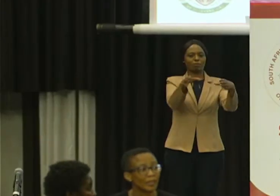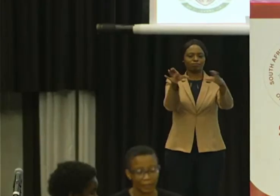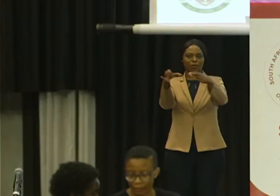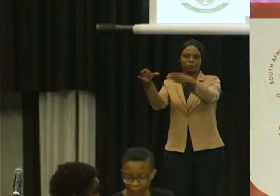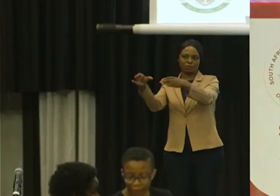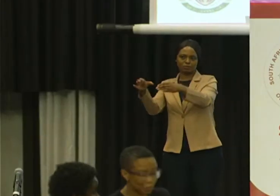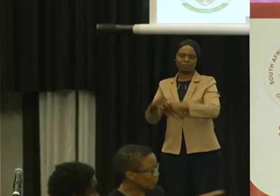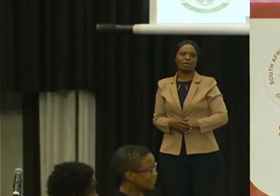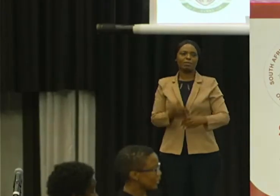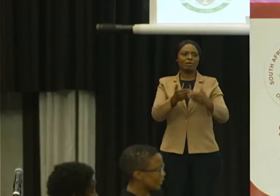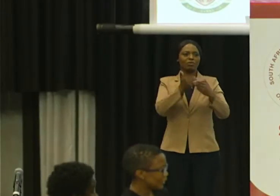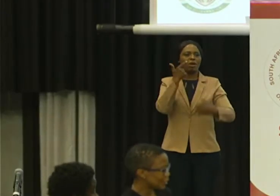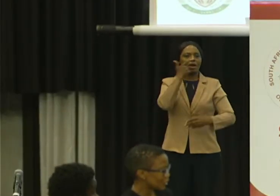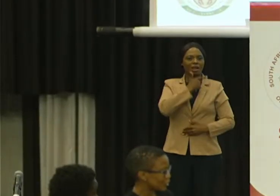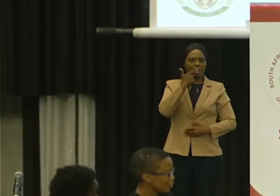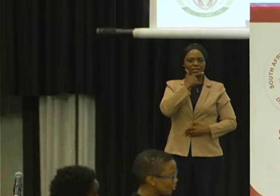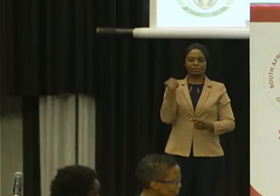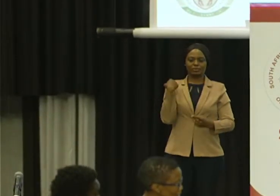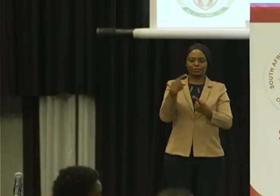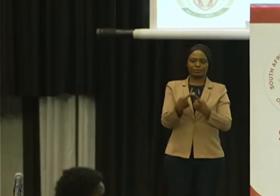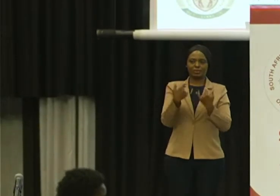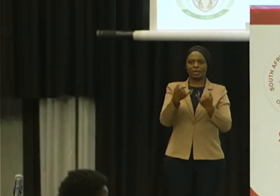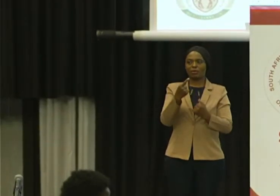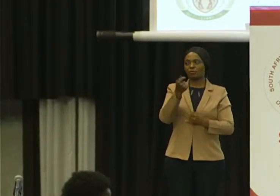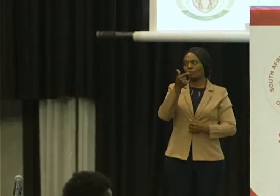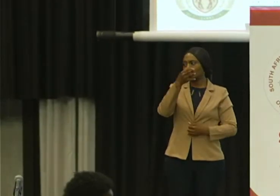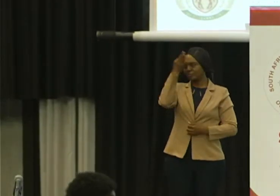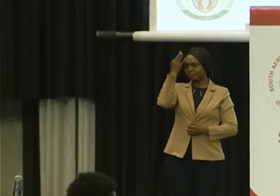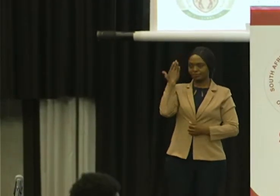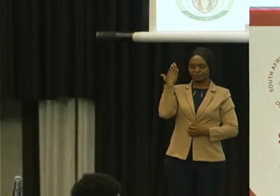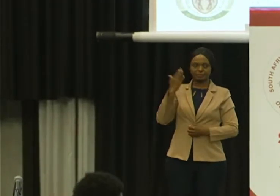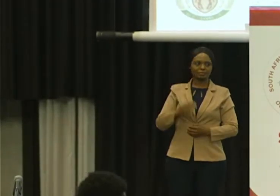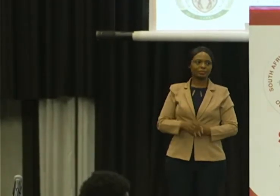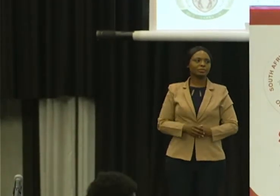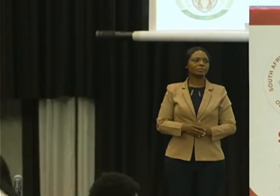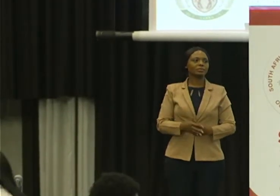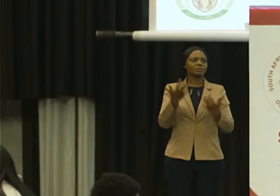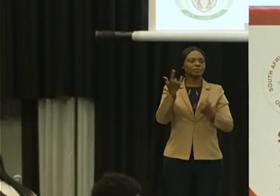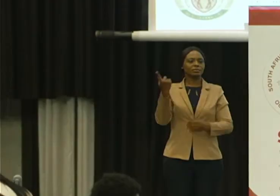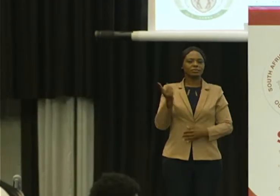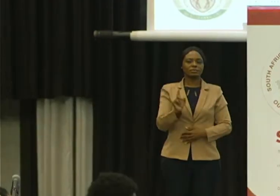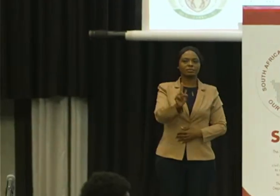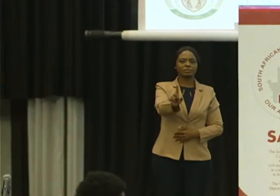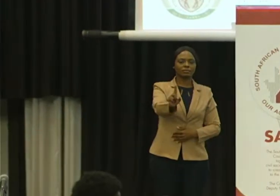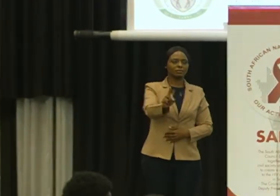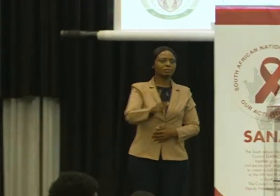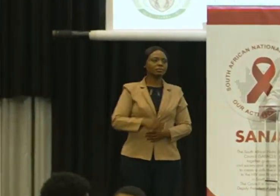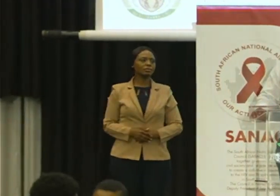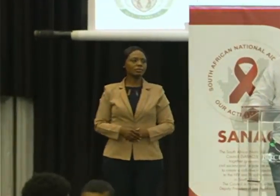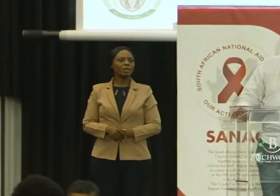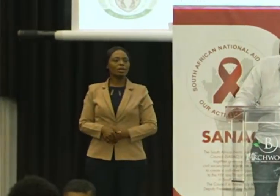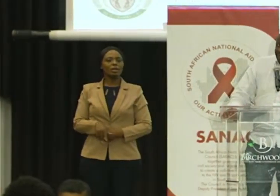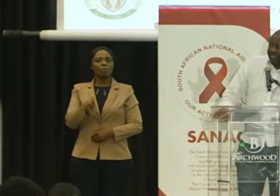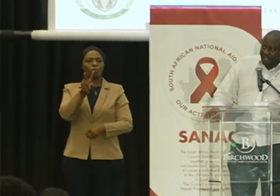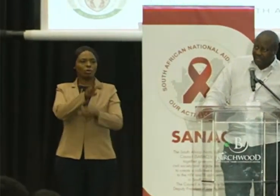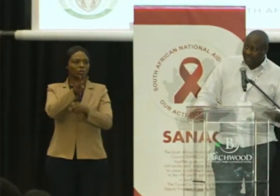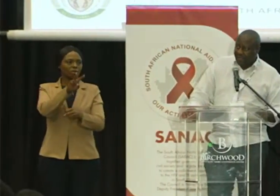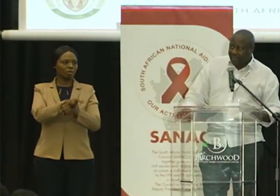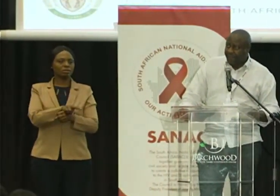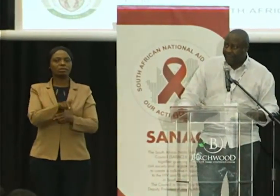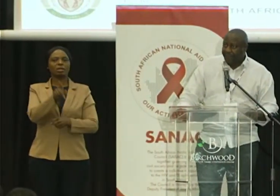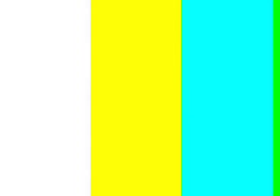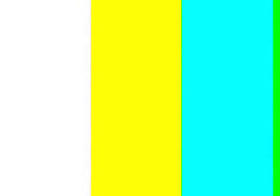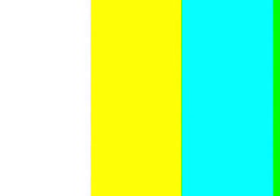before lunch up until a few minutes ago. So I'll be calling moderators or people that were chairing